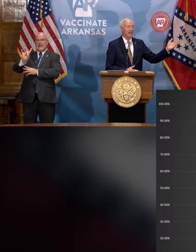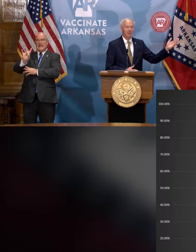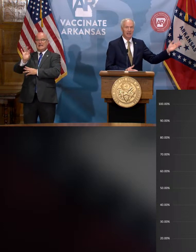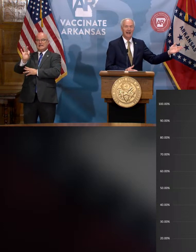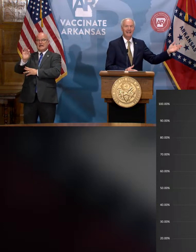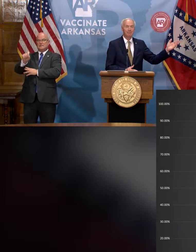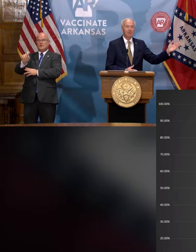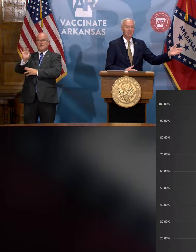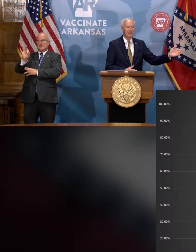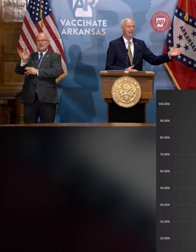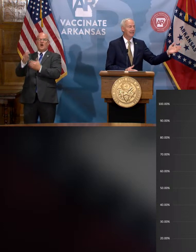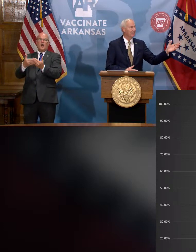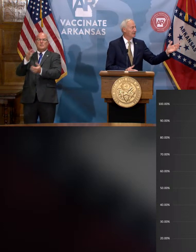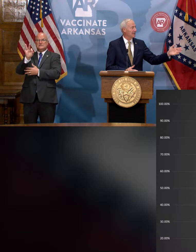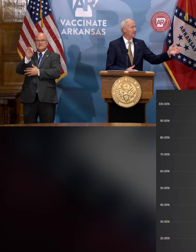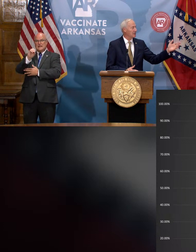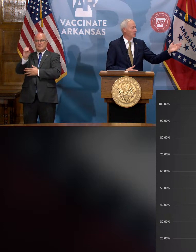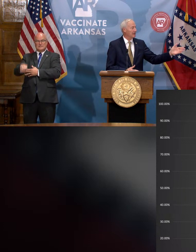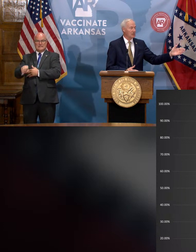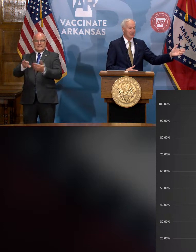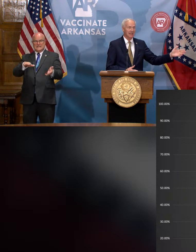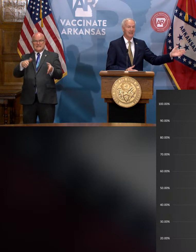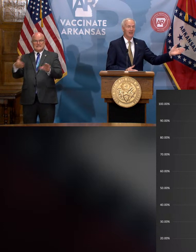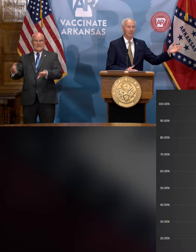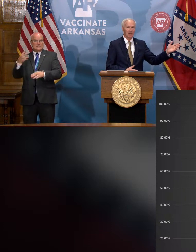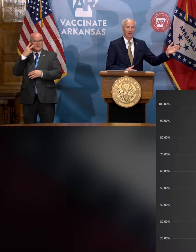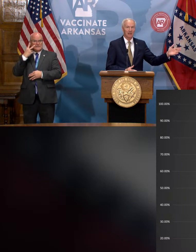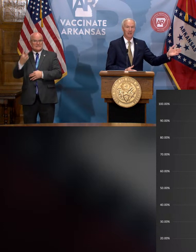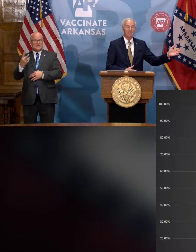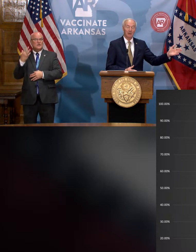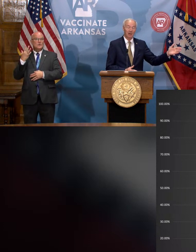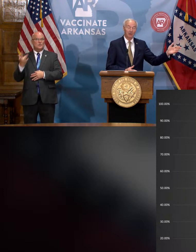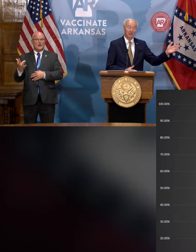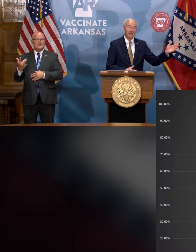89.9 or 90% of the deaths that we see are